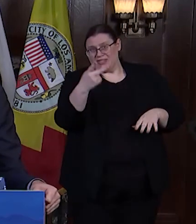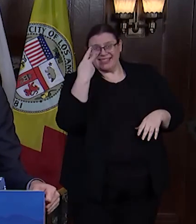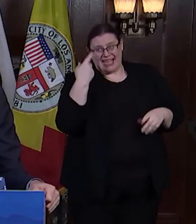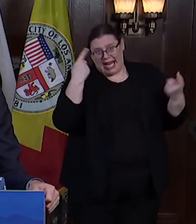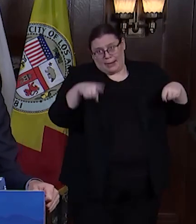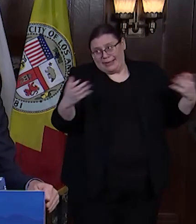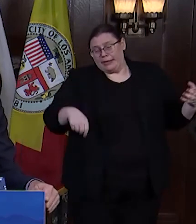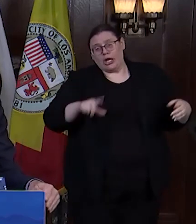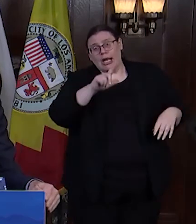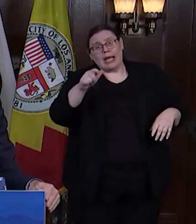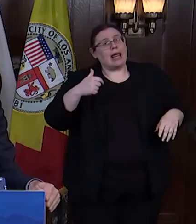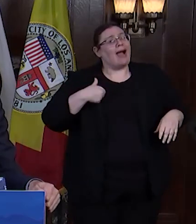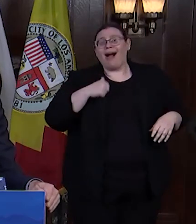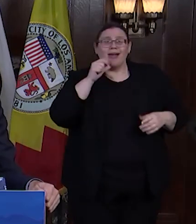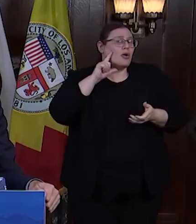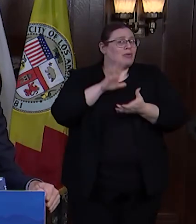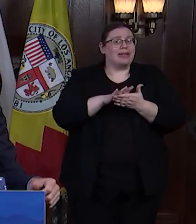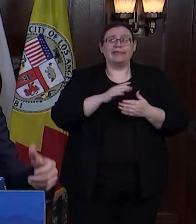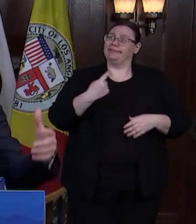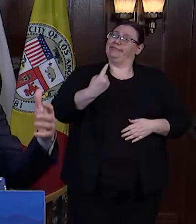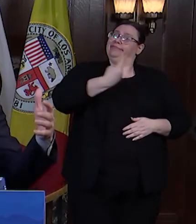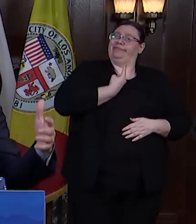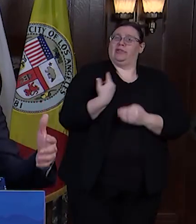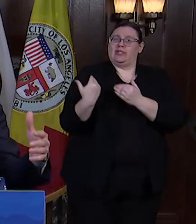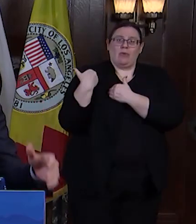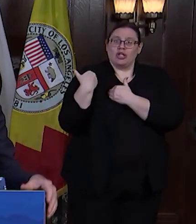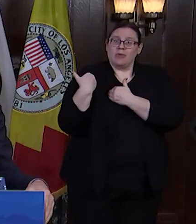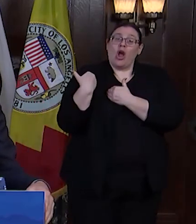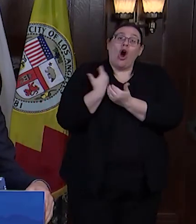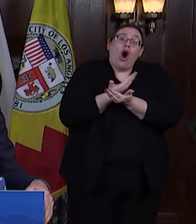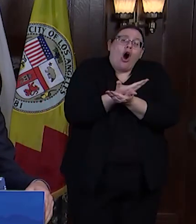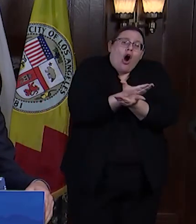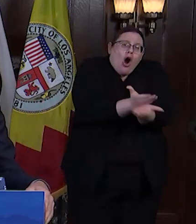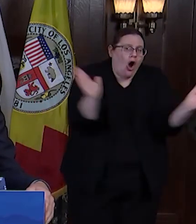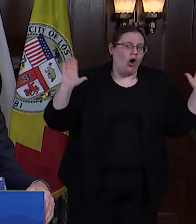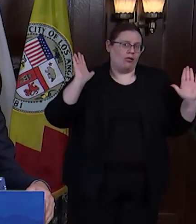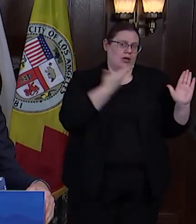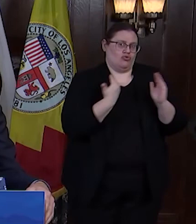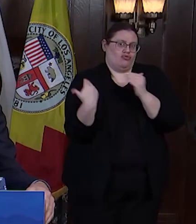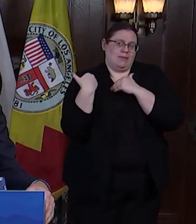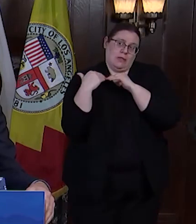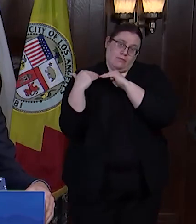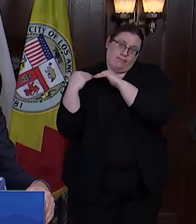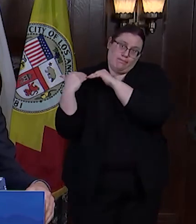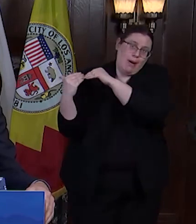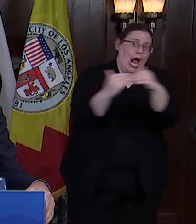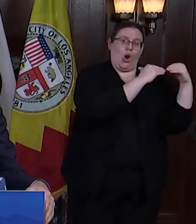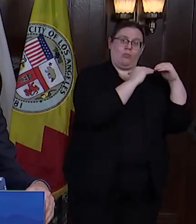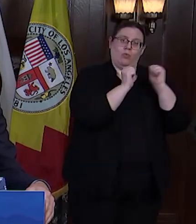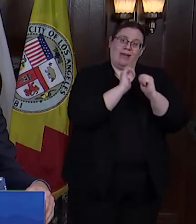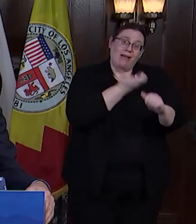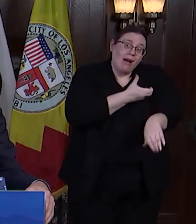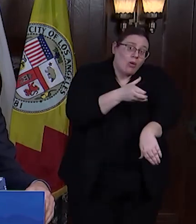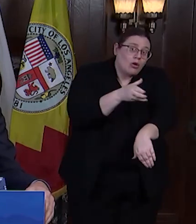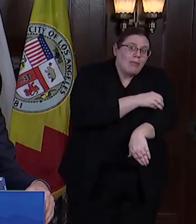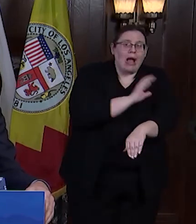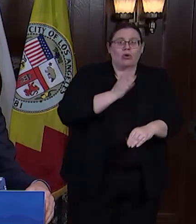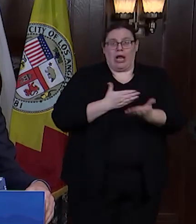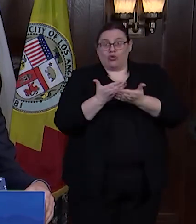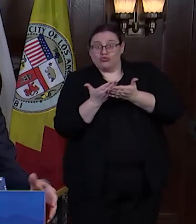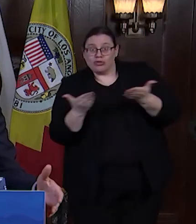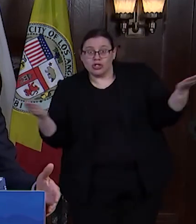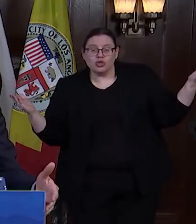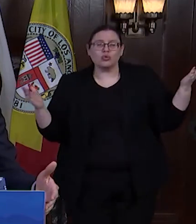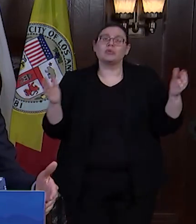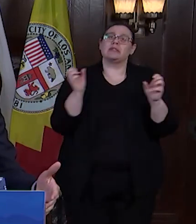here in Los Angeles, don't believe it's not my responsibility. It's all of our responsibility. With the power that we have, with the resources we can get,